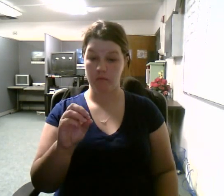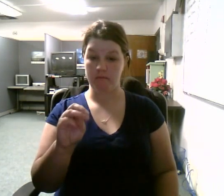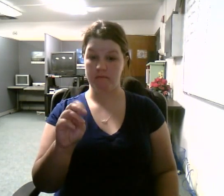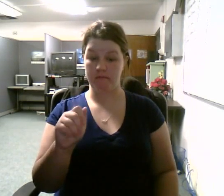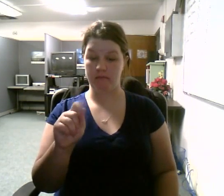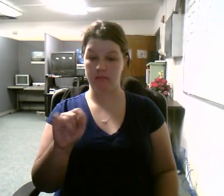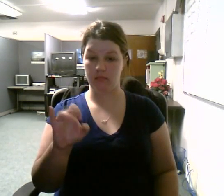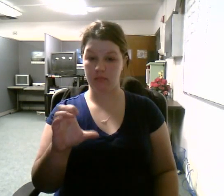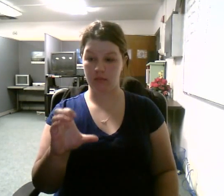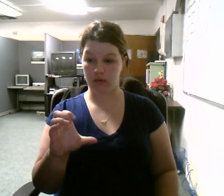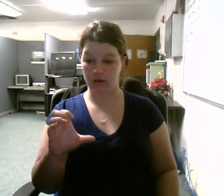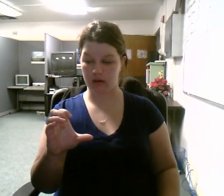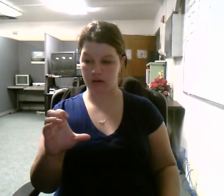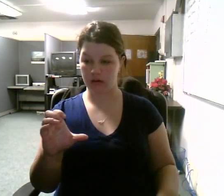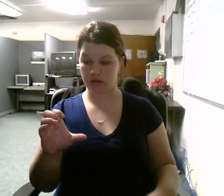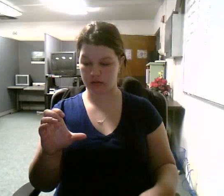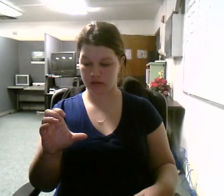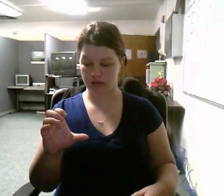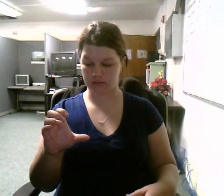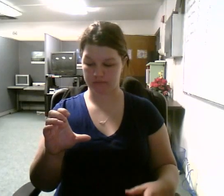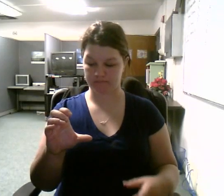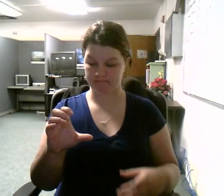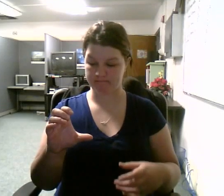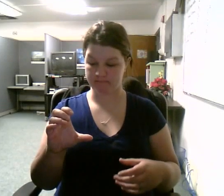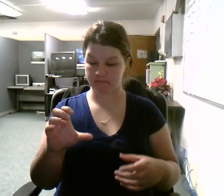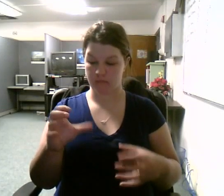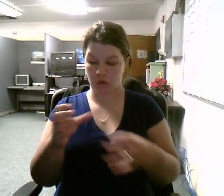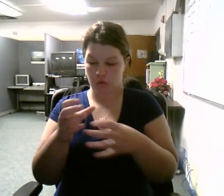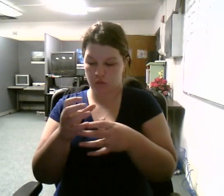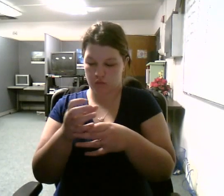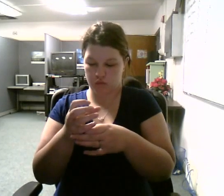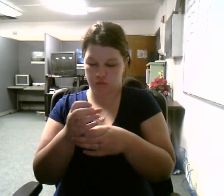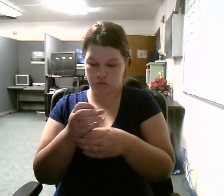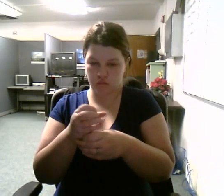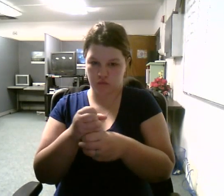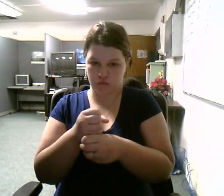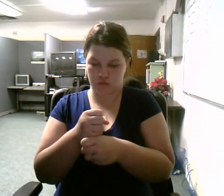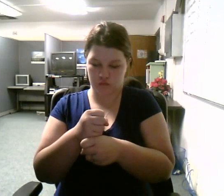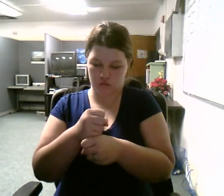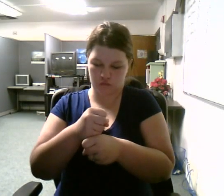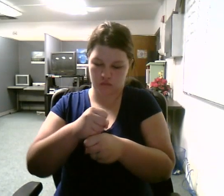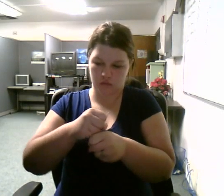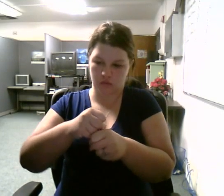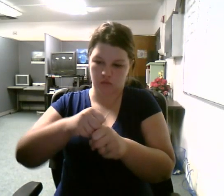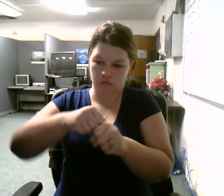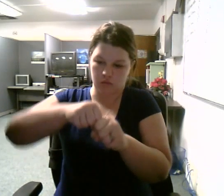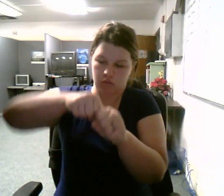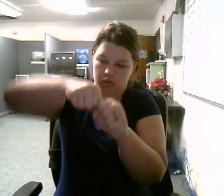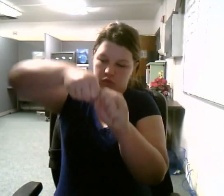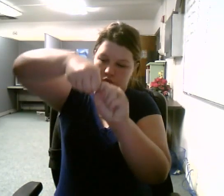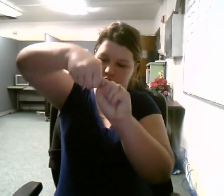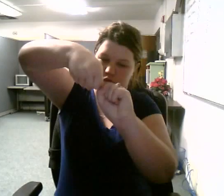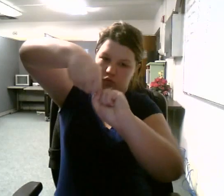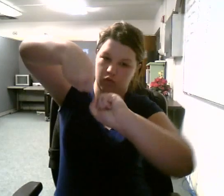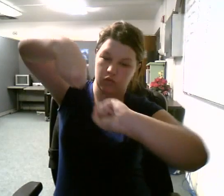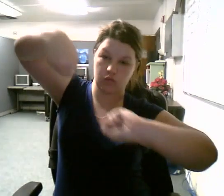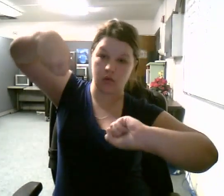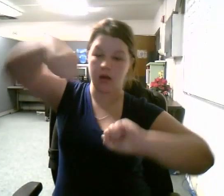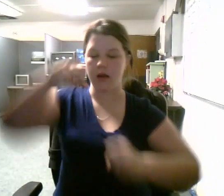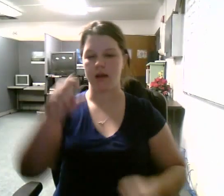they condense and wrap up very, very tightly. The tightly wound DNA is the chromosome. Chromosomes look kind